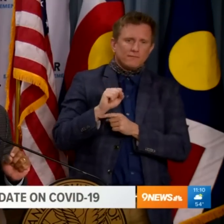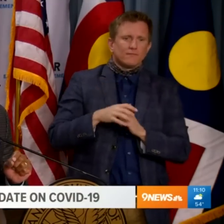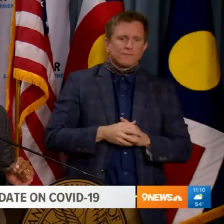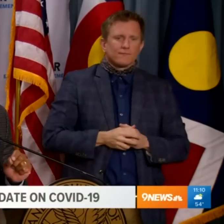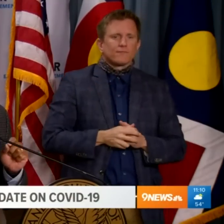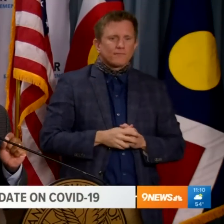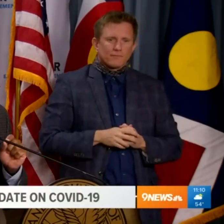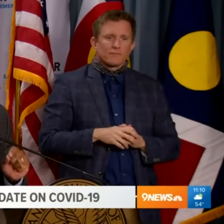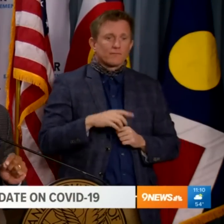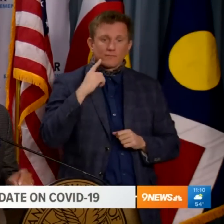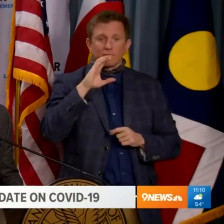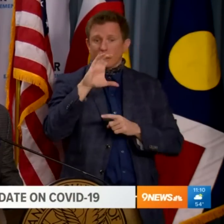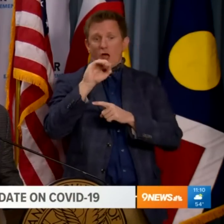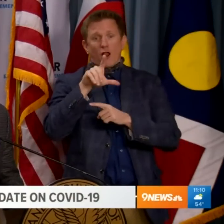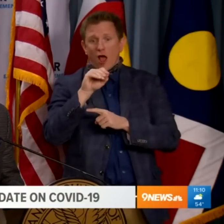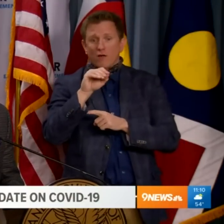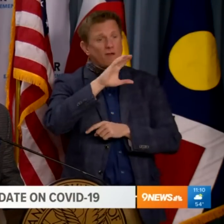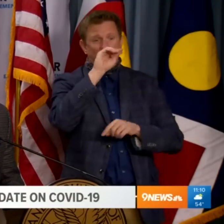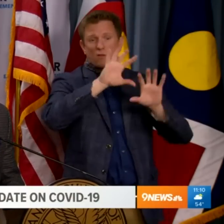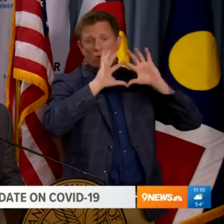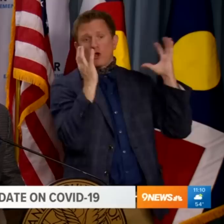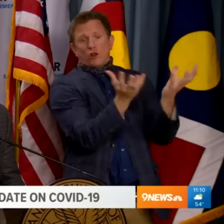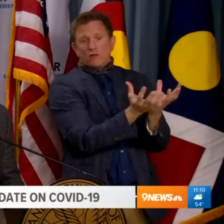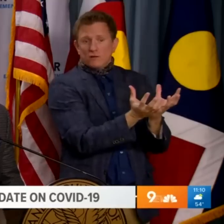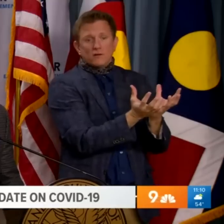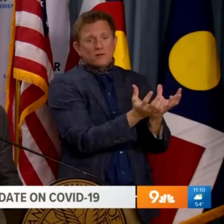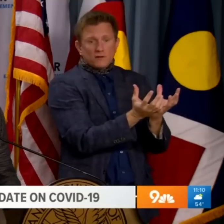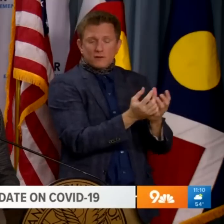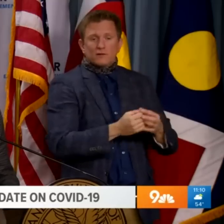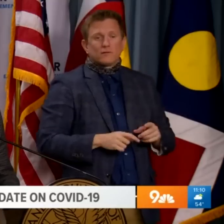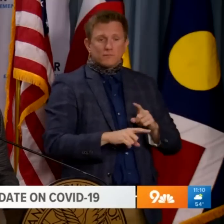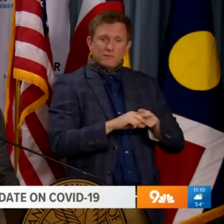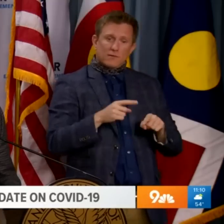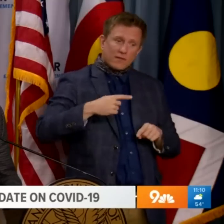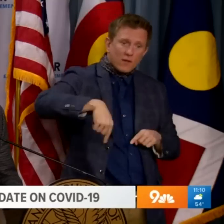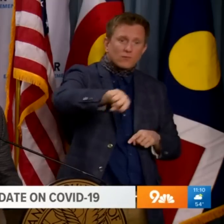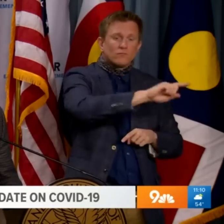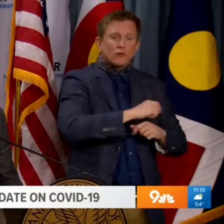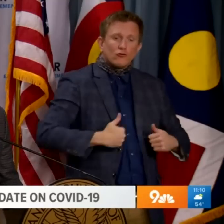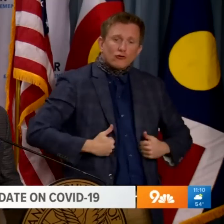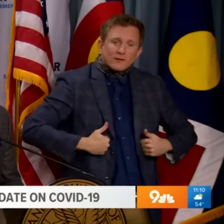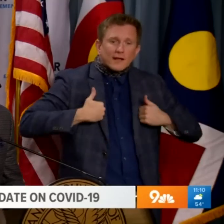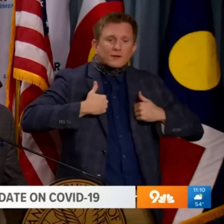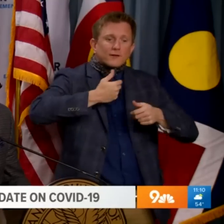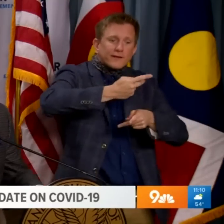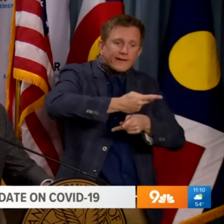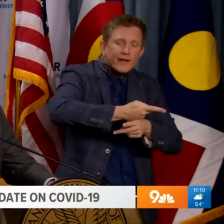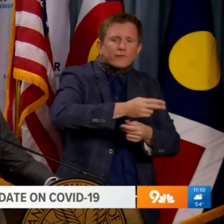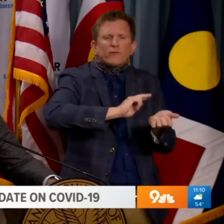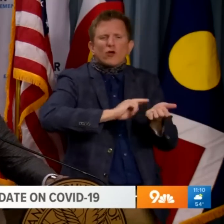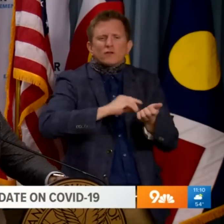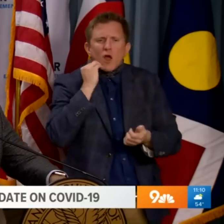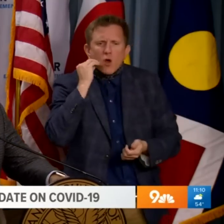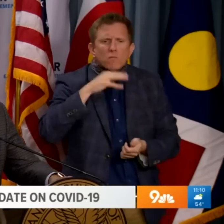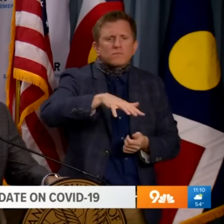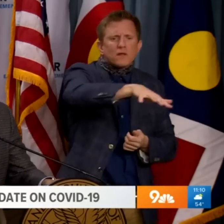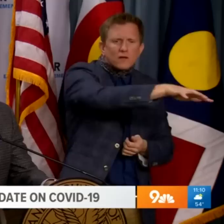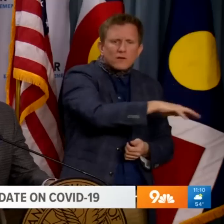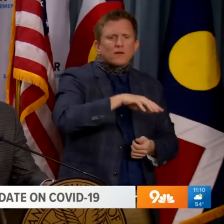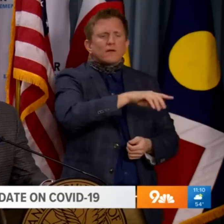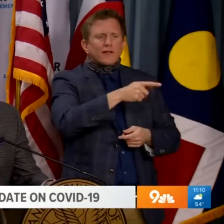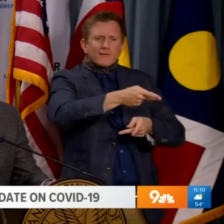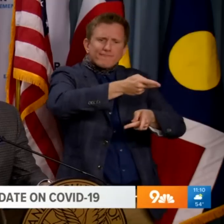one of the more tragic and alarming aspects of this pandemic. My heart aches for the families of every one of the people who have died in